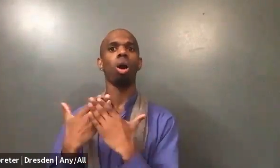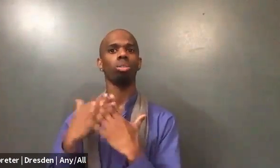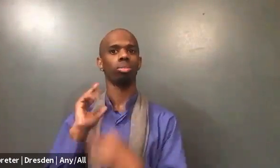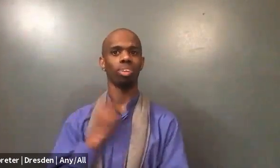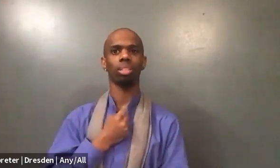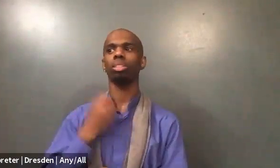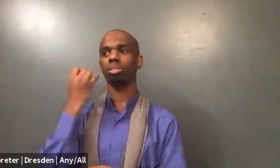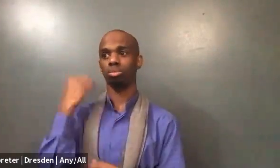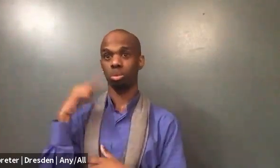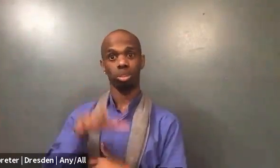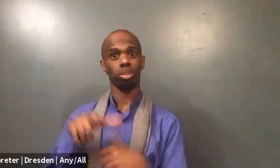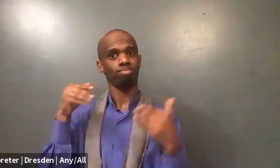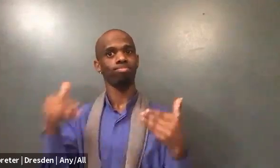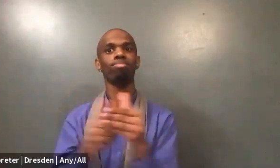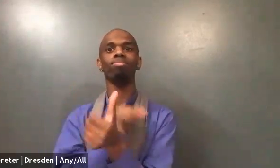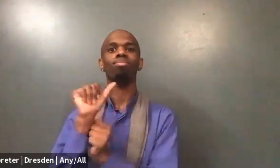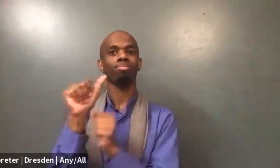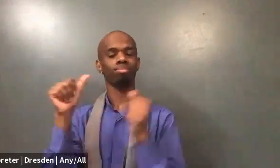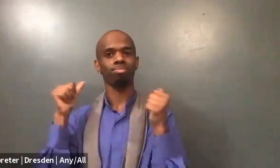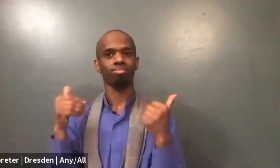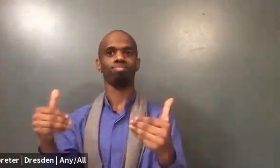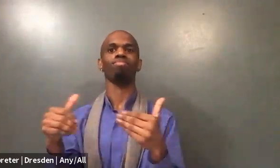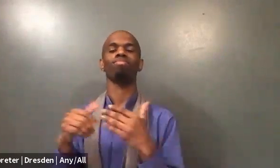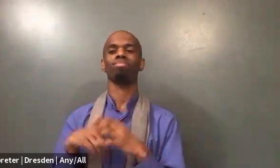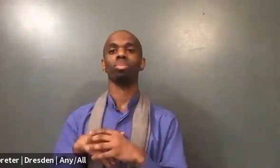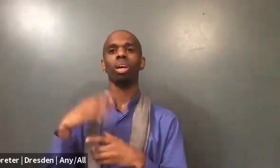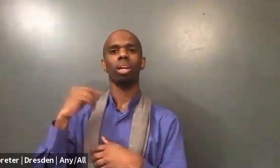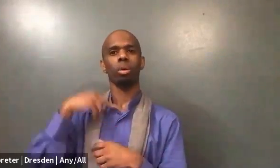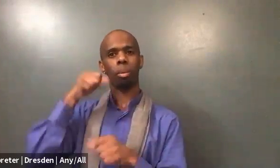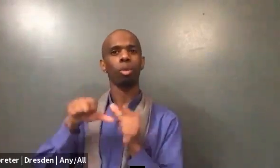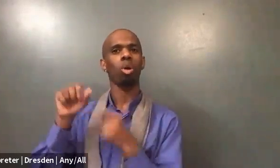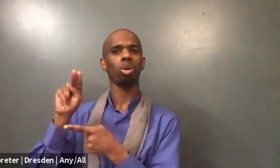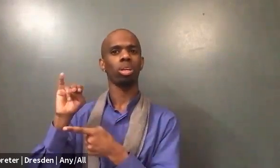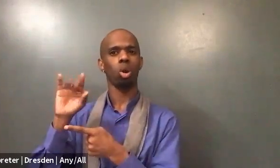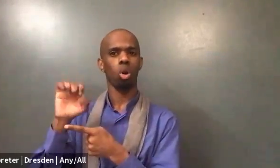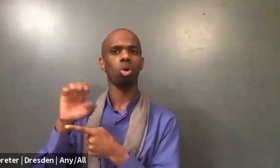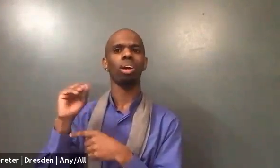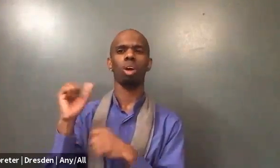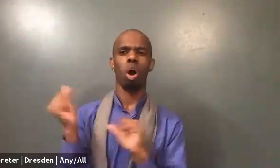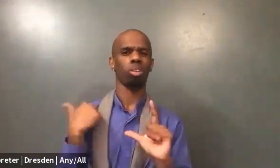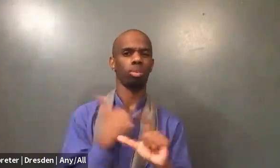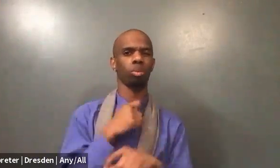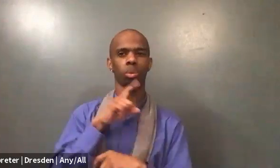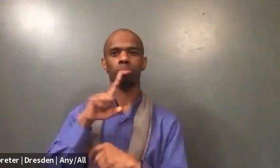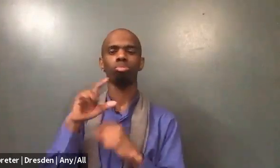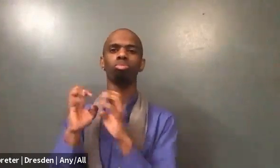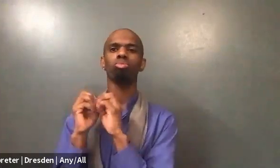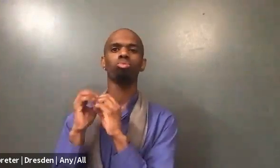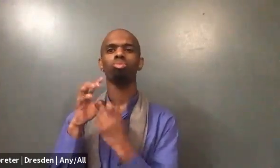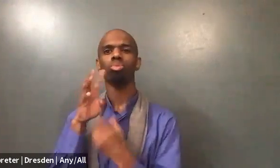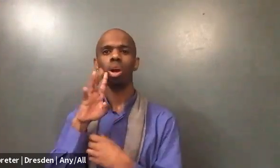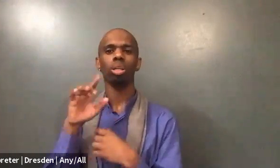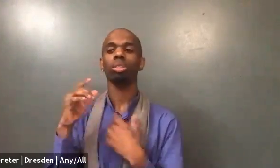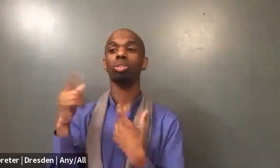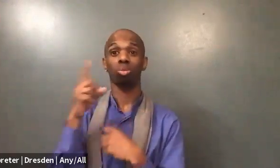You know, Nicole, you and I were talking, or all of us were talking that one day about, you saw somebody hitting their